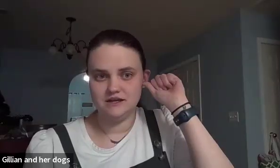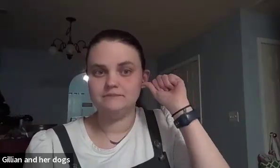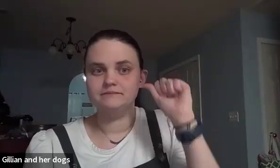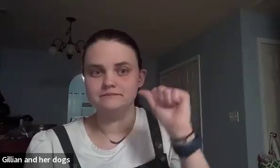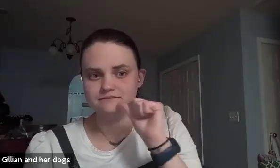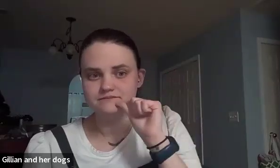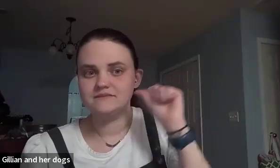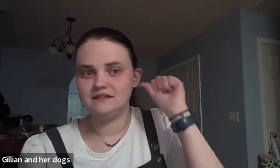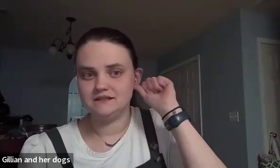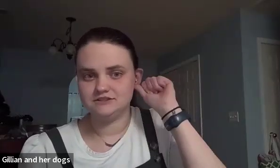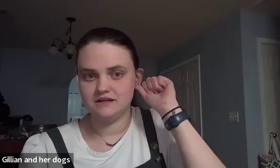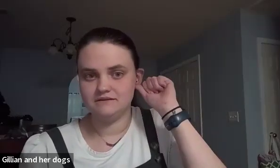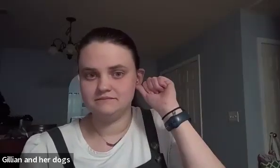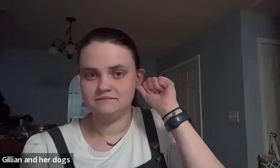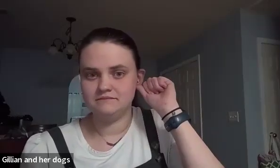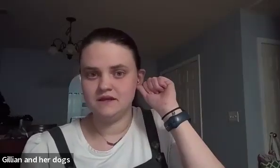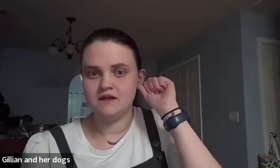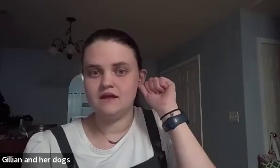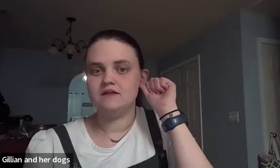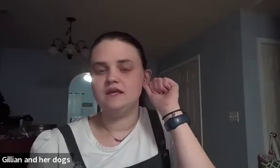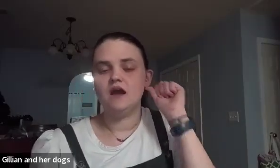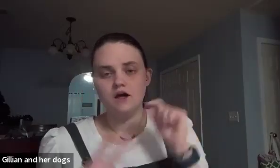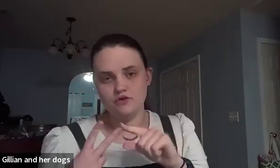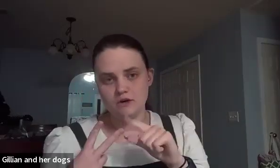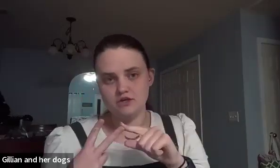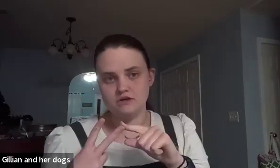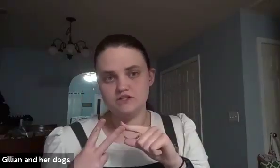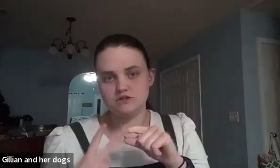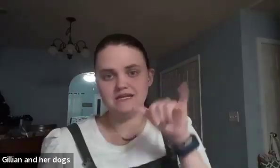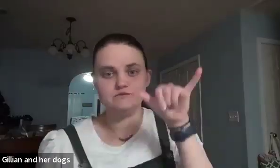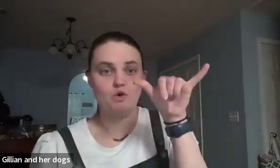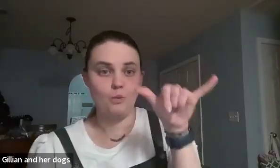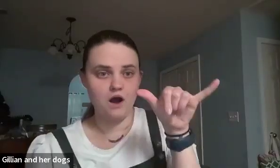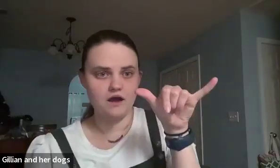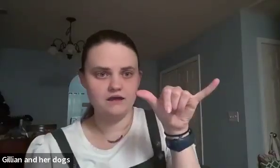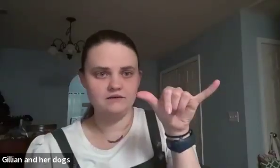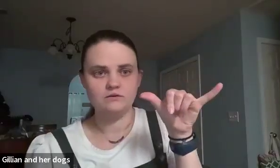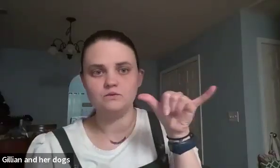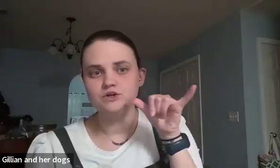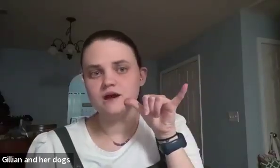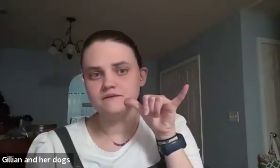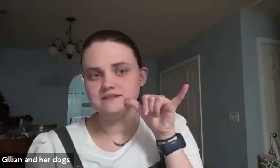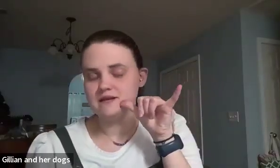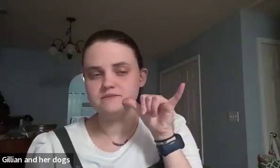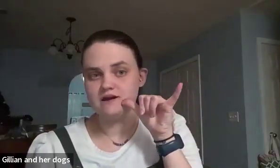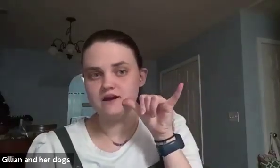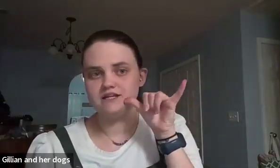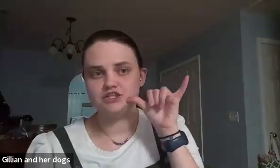Yesterday. Yesterday. The other way you can do it is with a Y, where you have it same sign. It's